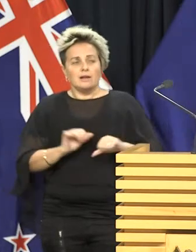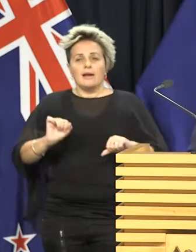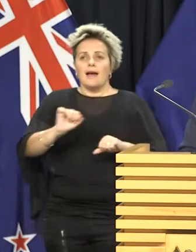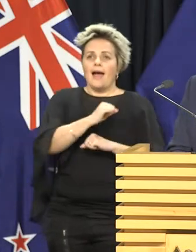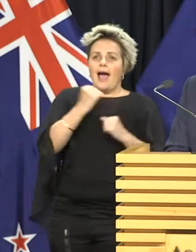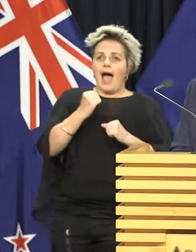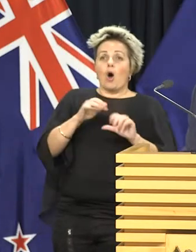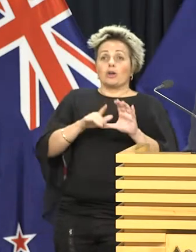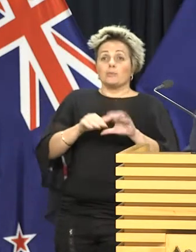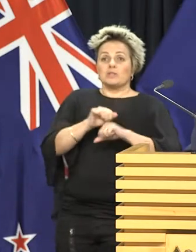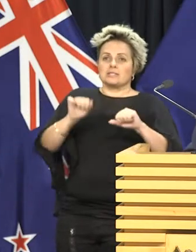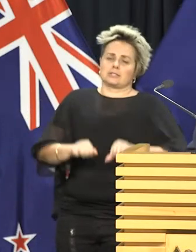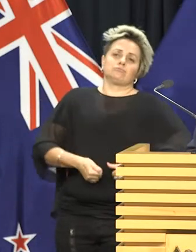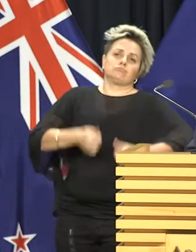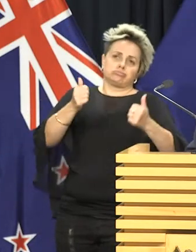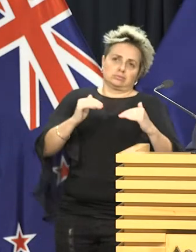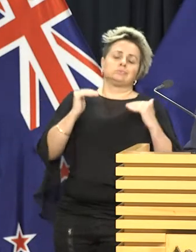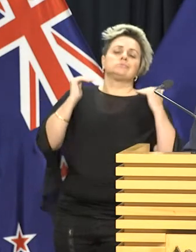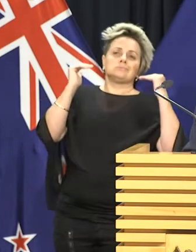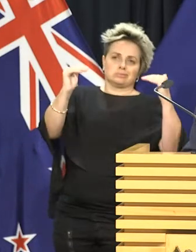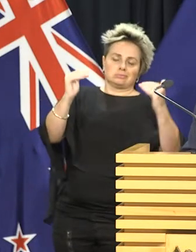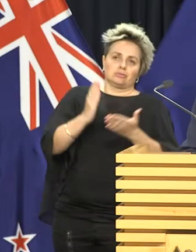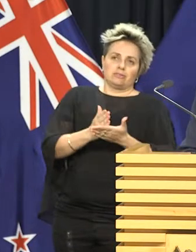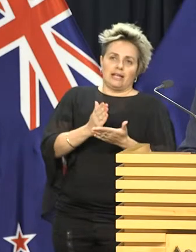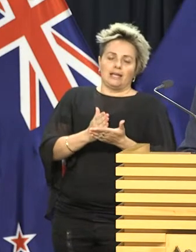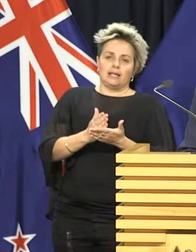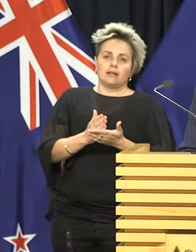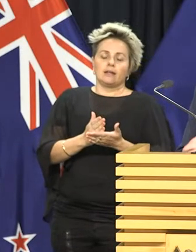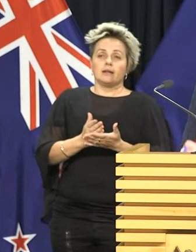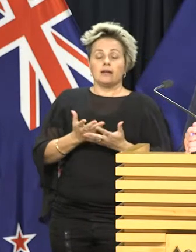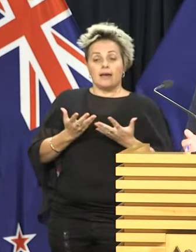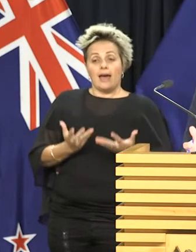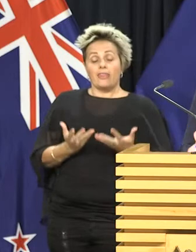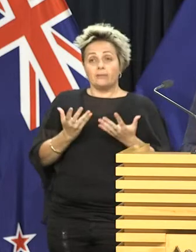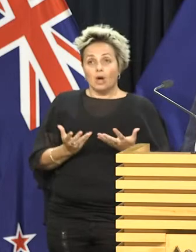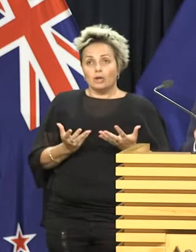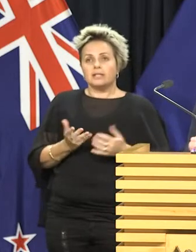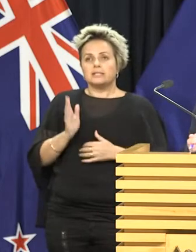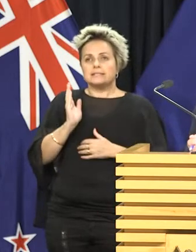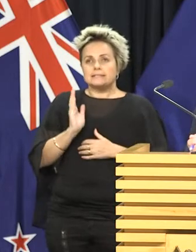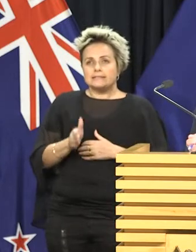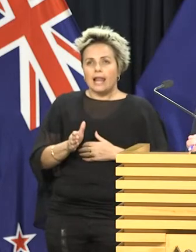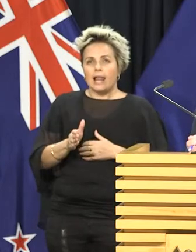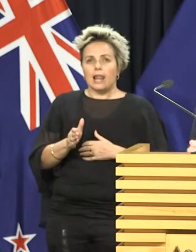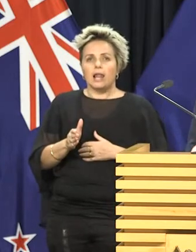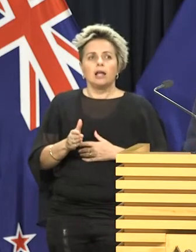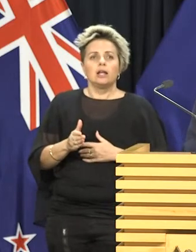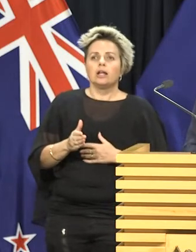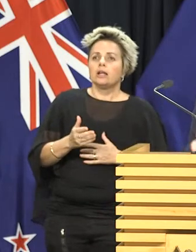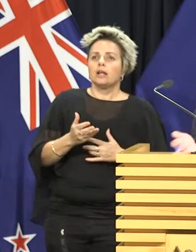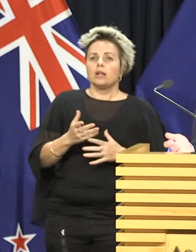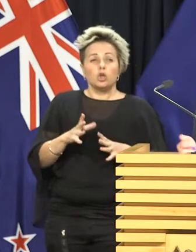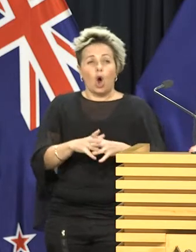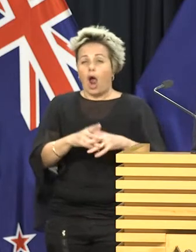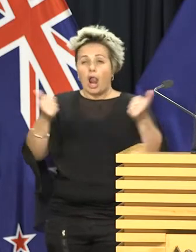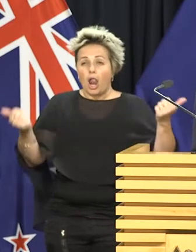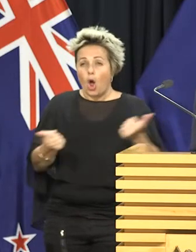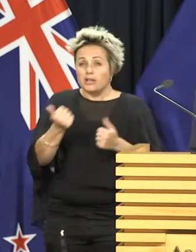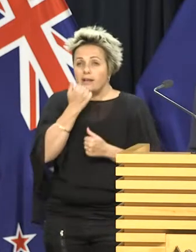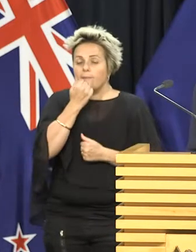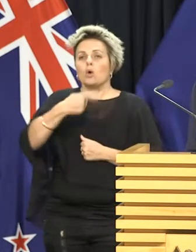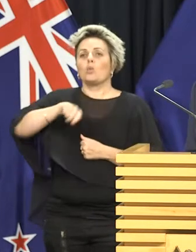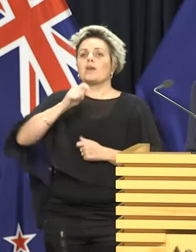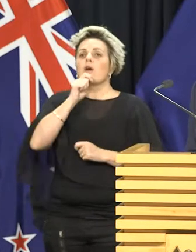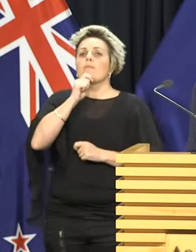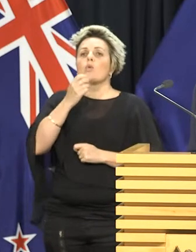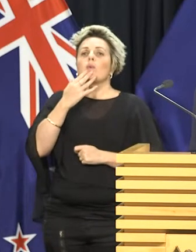systems are very much up to scratch. We're just, at the moment, while we're still relatively low numbers, are going to report weekly, but I'm